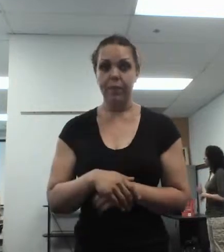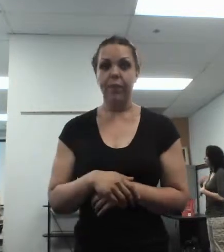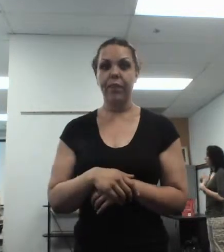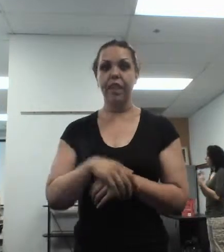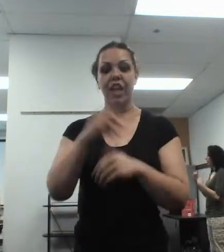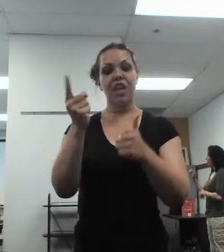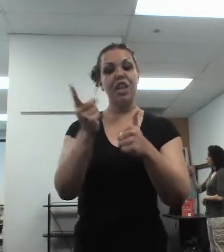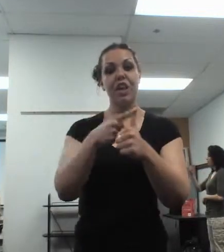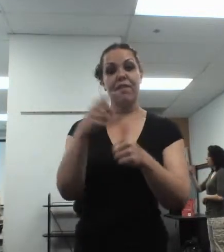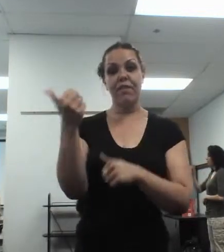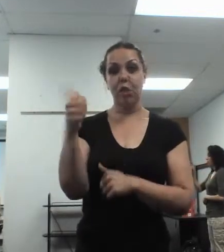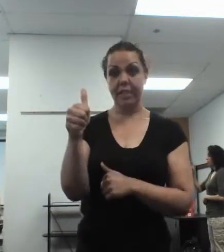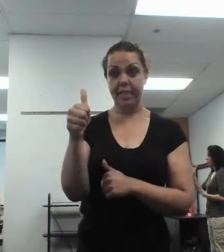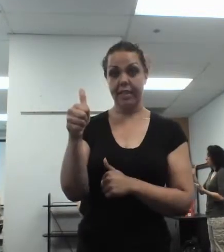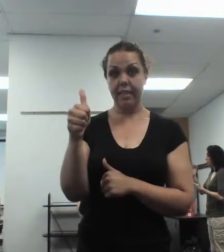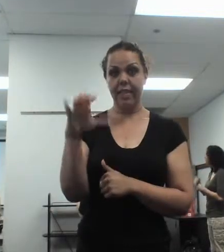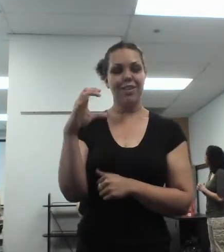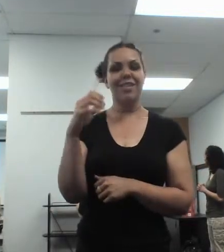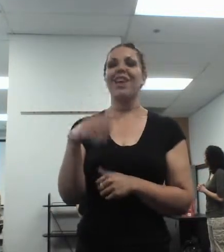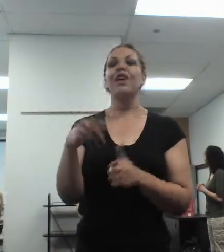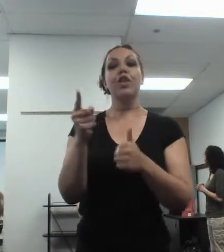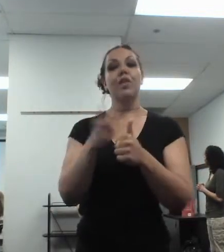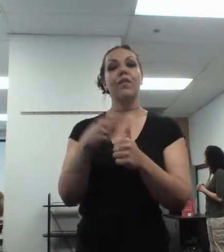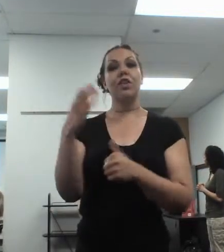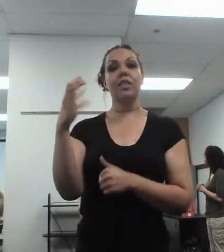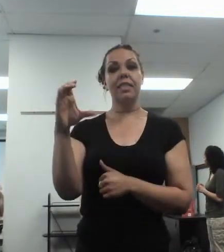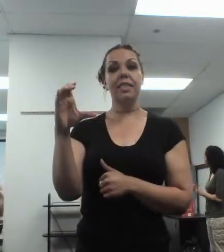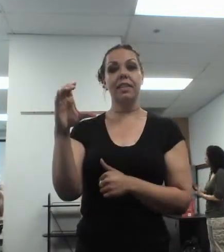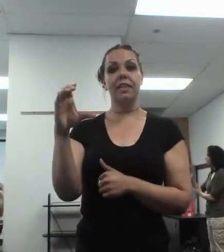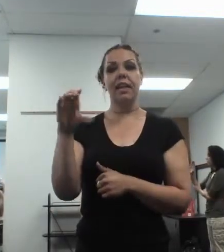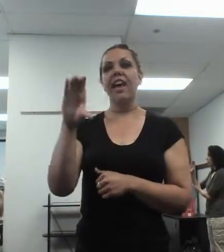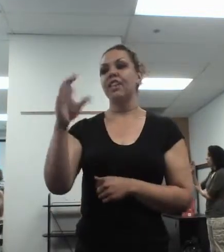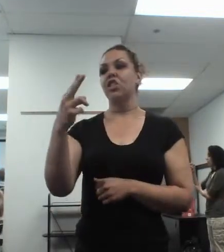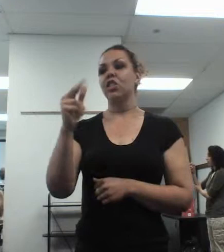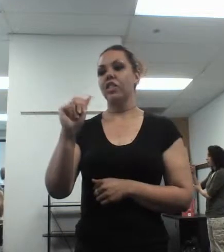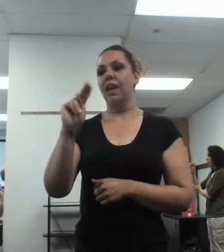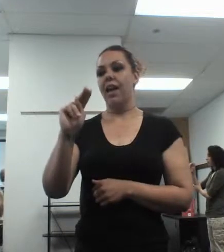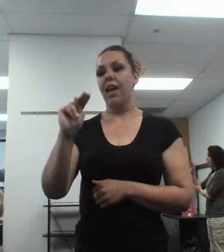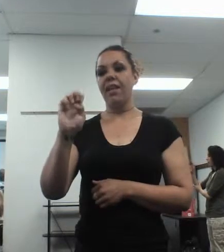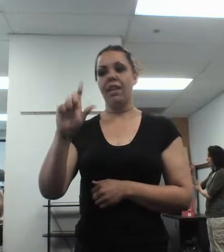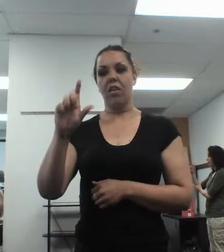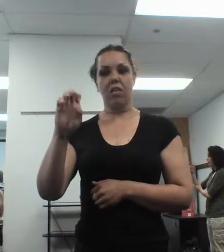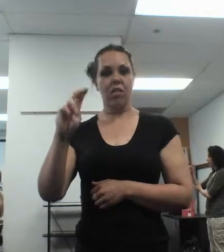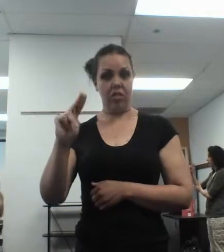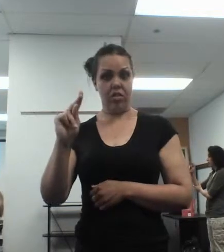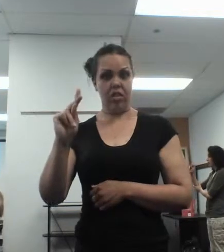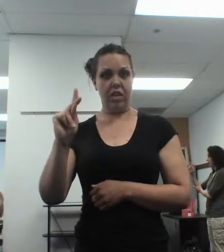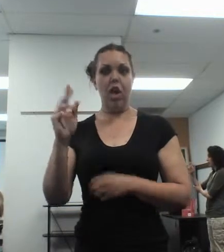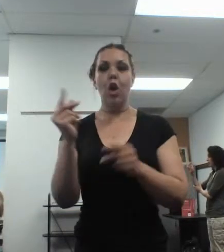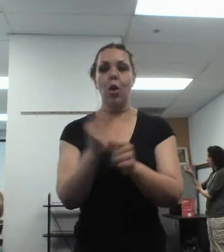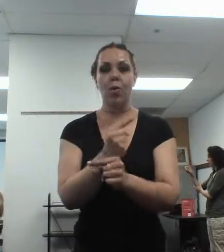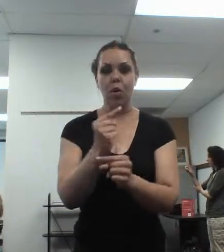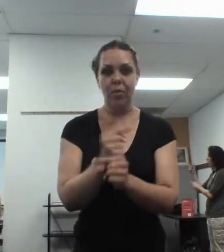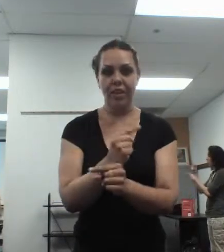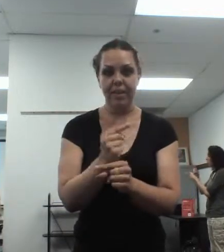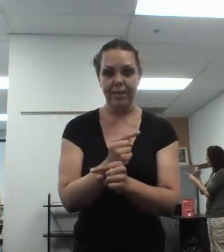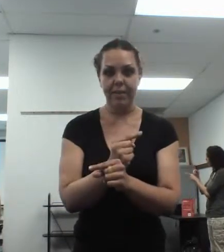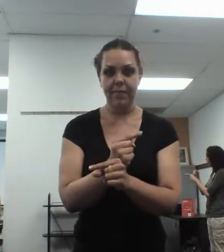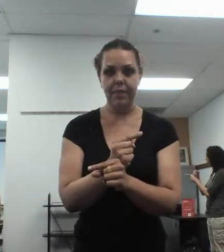channeled appropriately? Now remember, we have 3 basic channels for communication: written, spoken, and